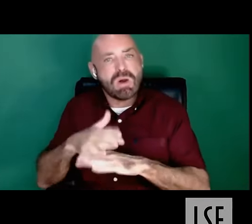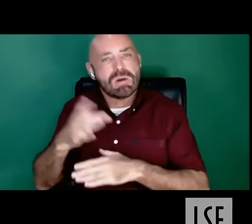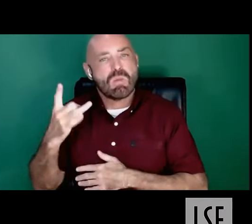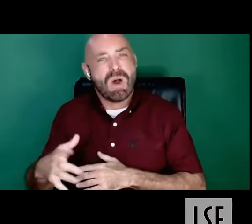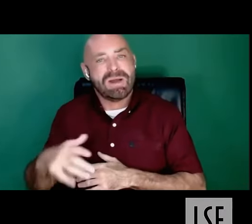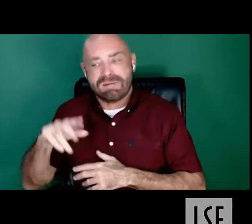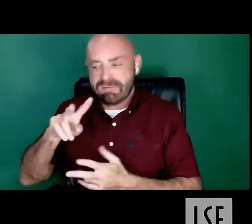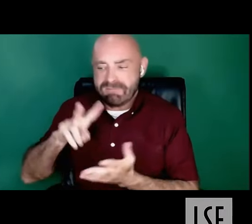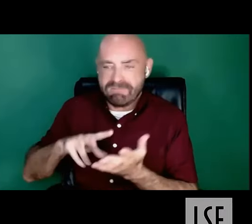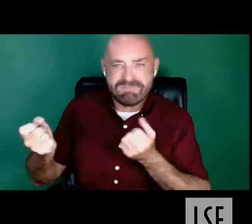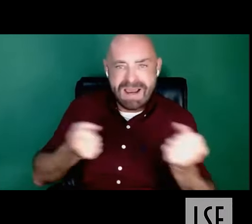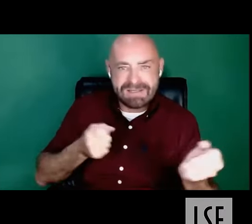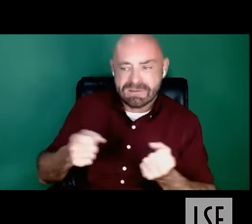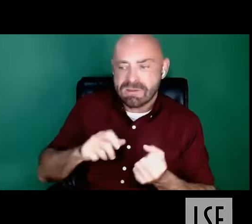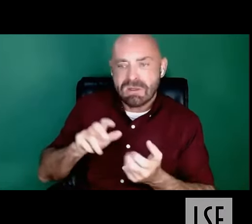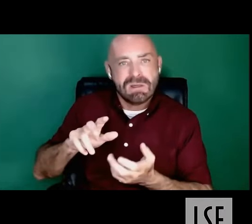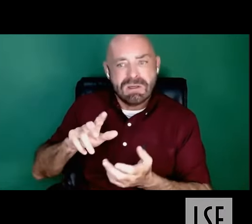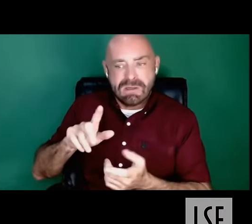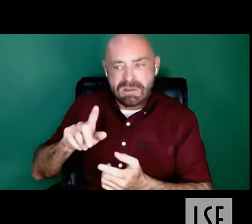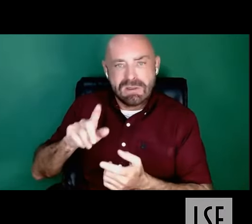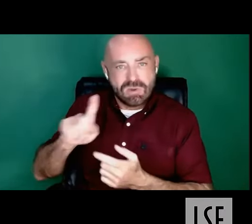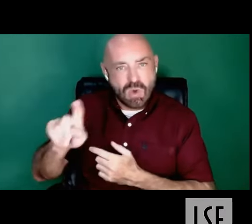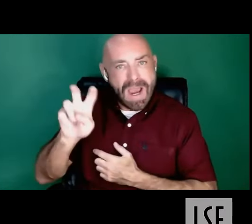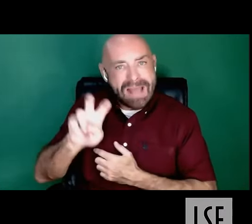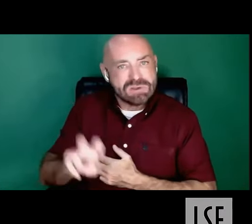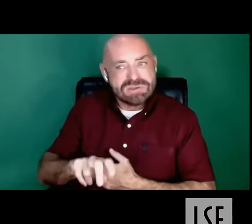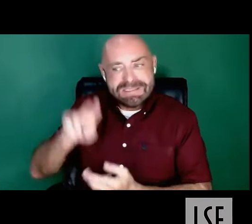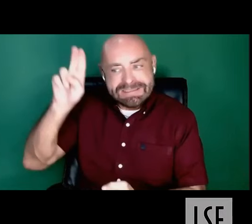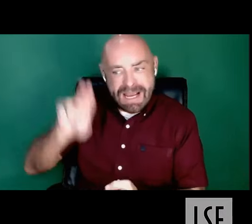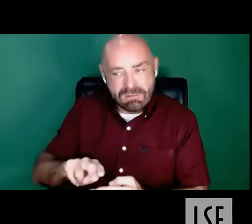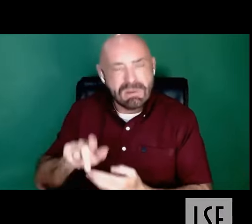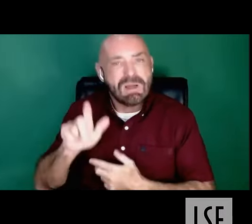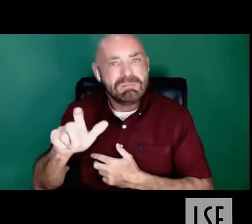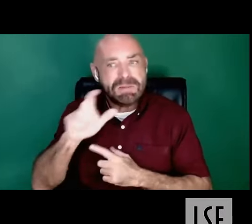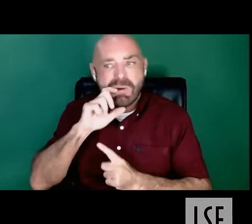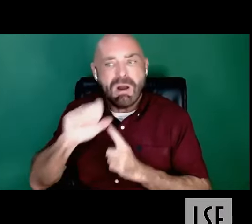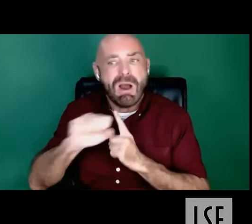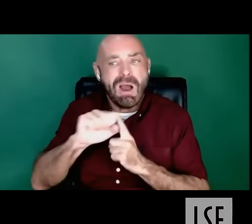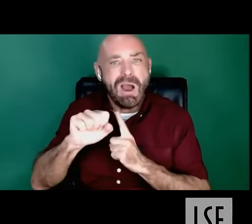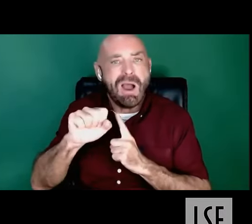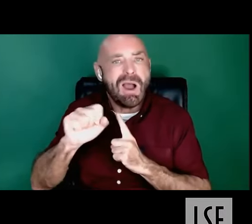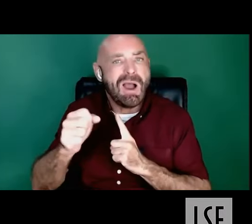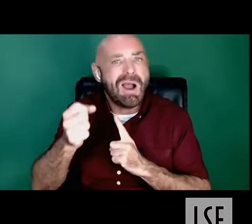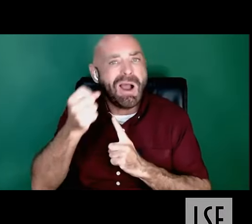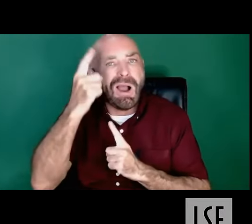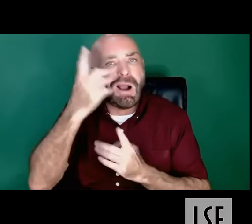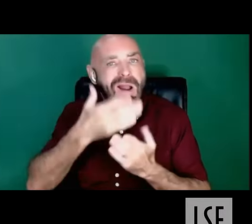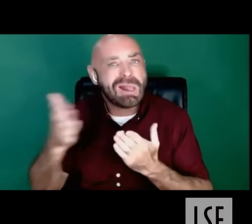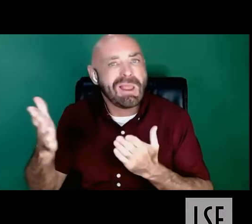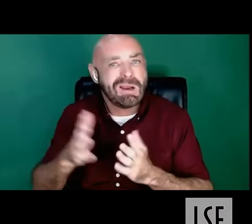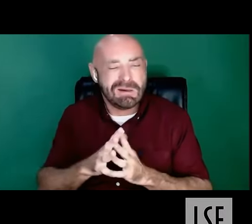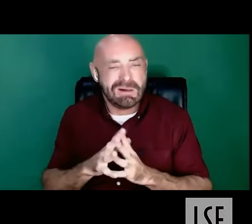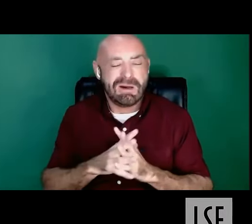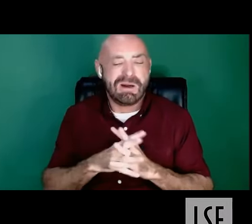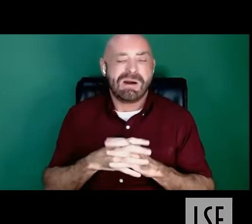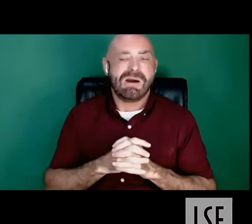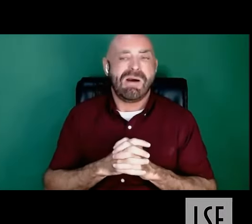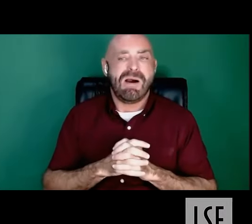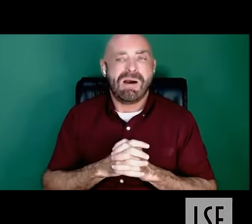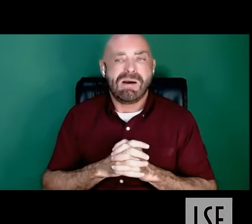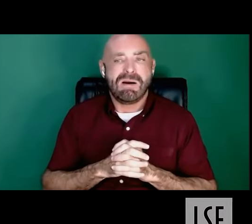down, people get it now in a way that they just, I didn't think they did in a couple of years ago. Europe? Did we do Europe?